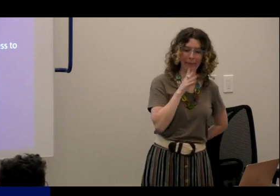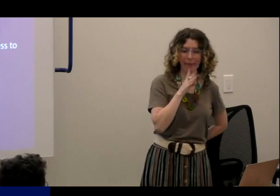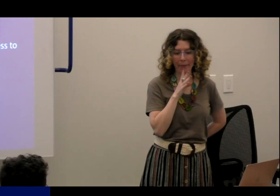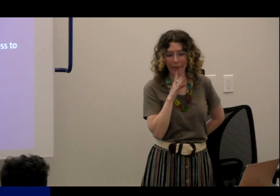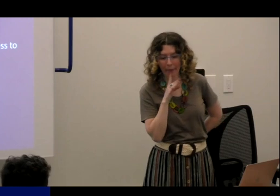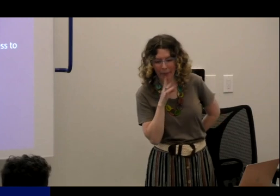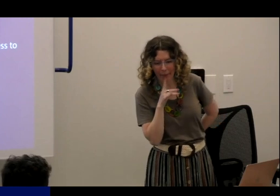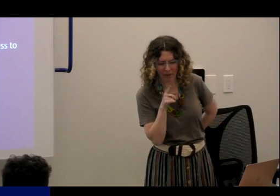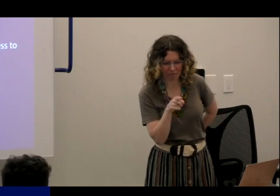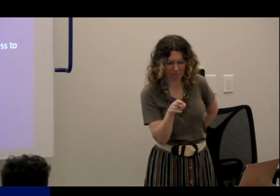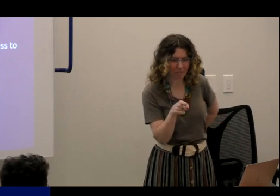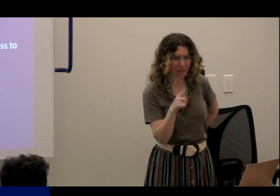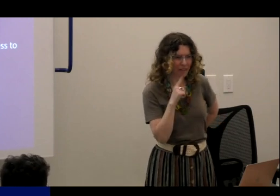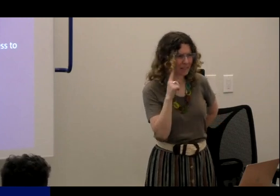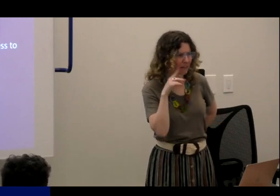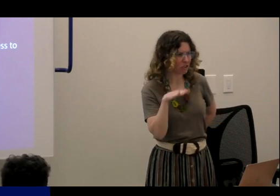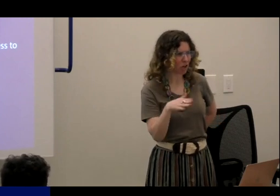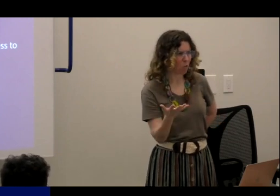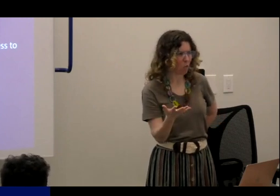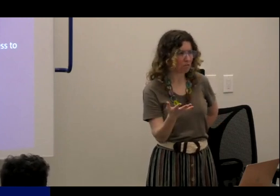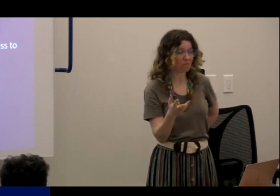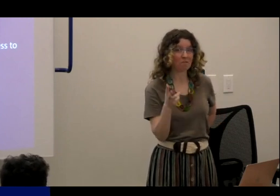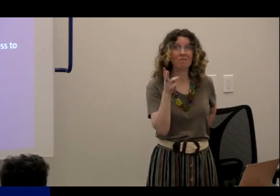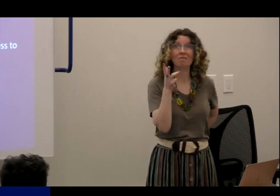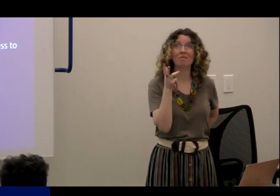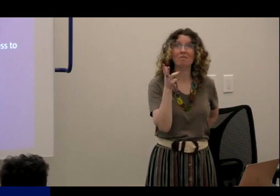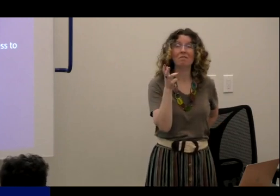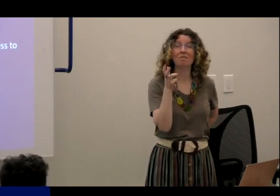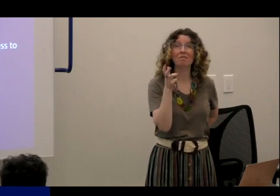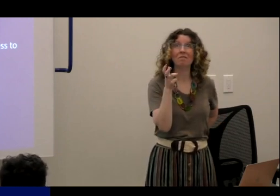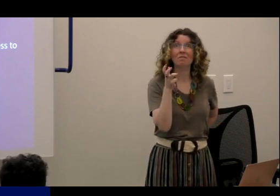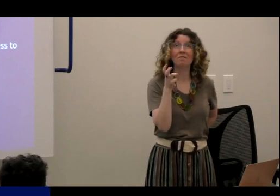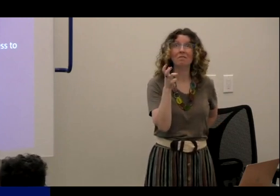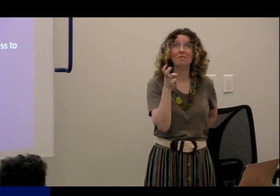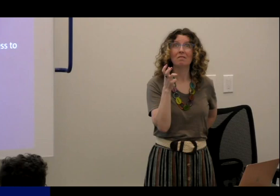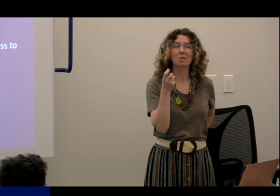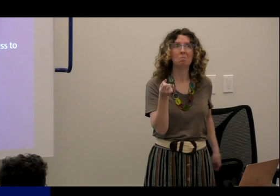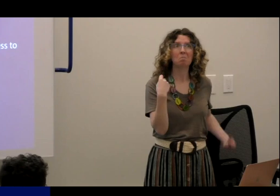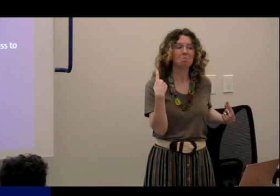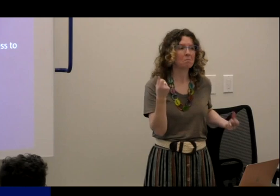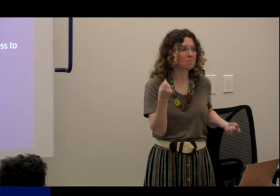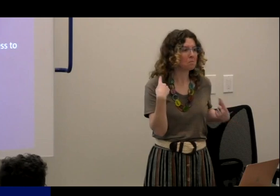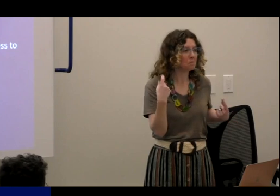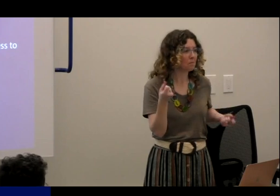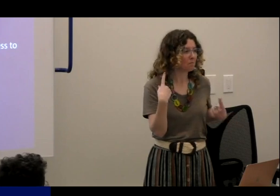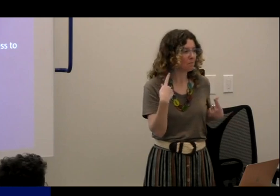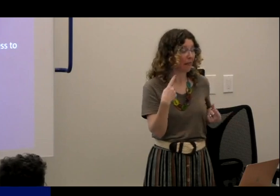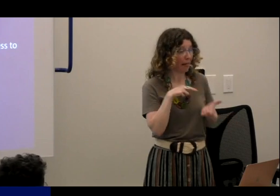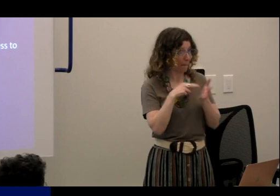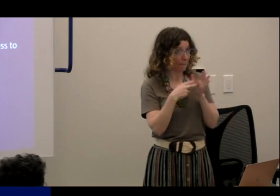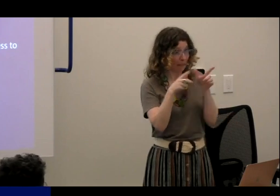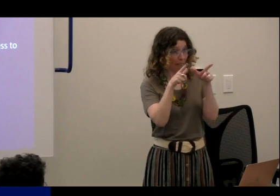If I'm a hearing parent speaking to my deaf child, what is that deaf child retaining? What are they hearing?